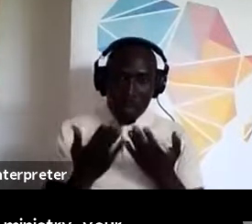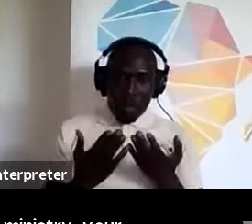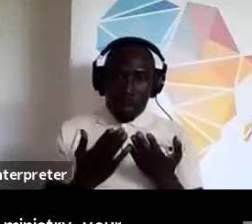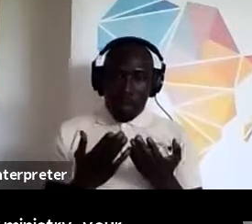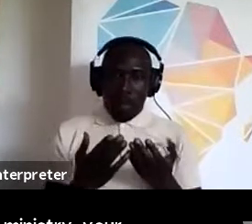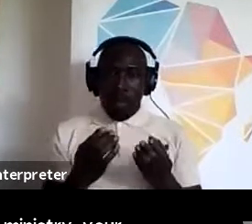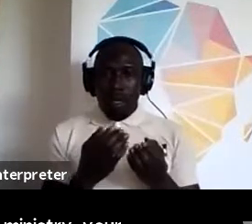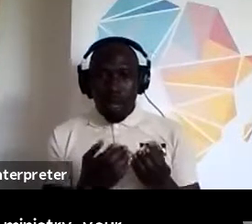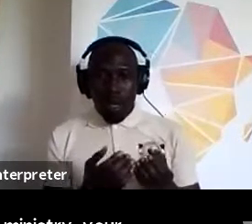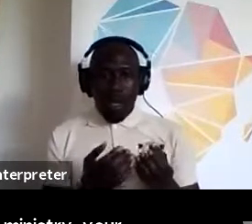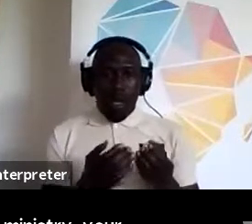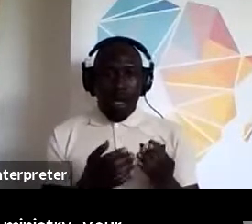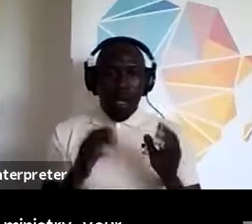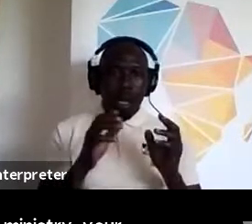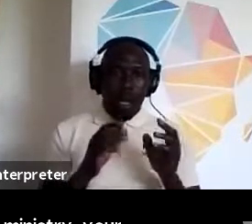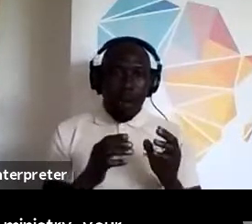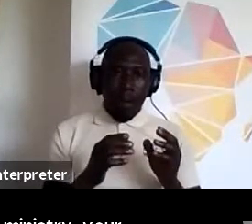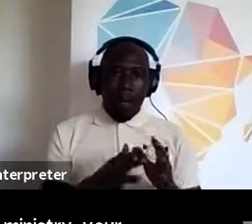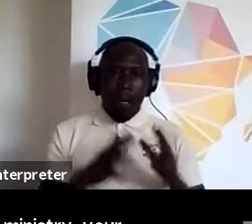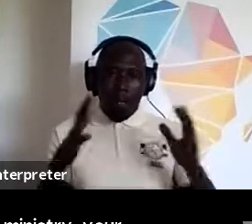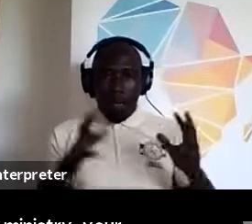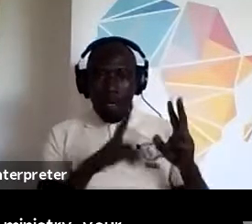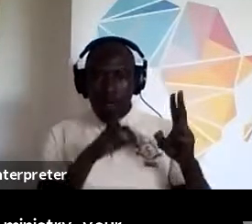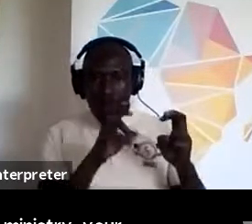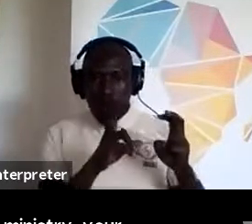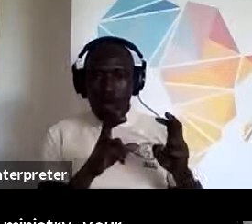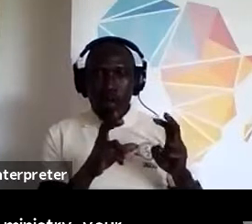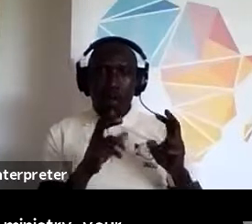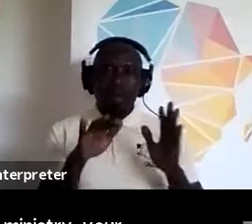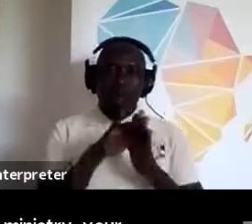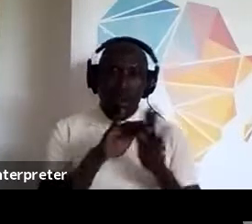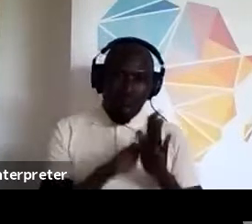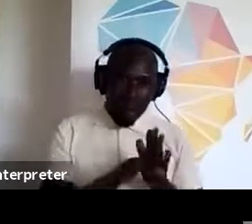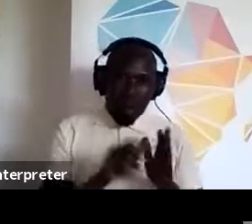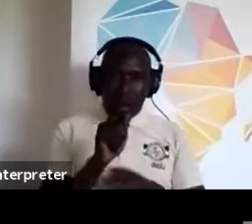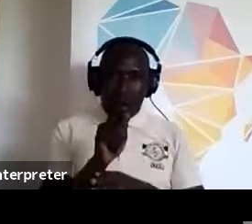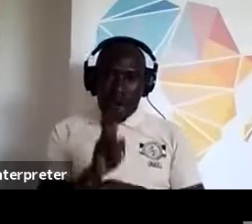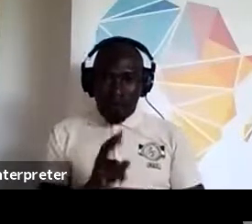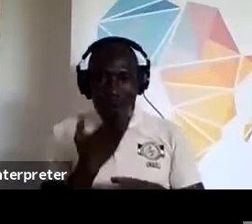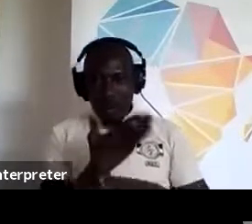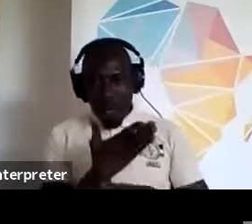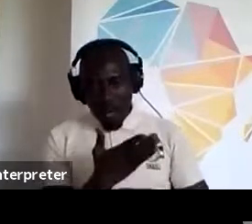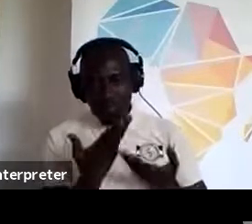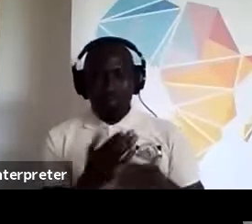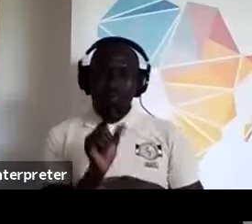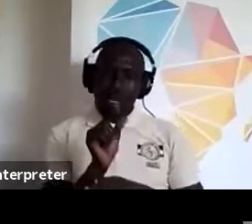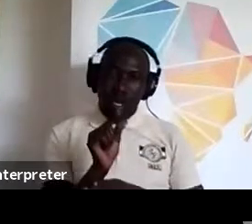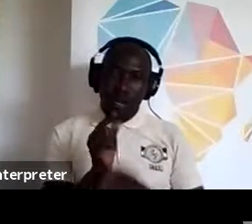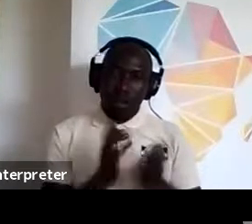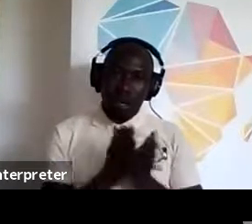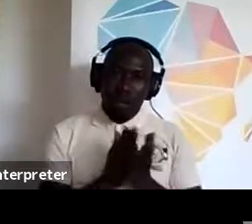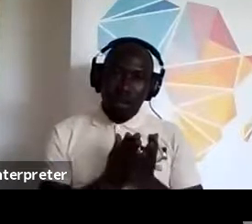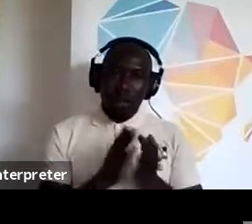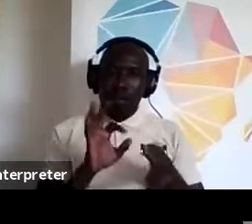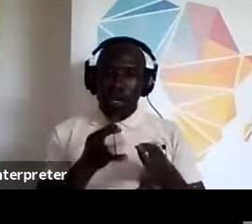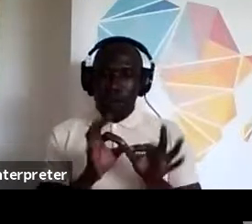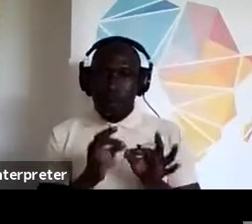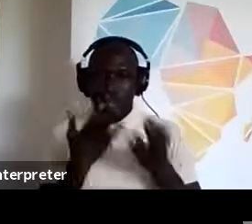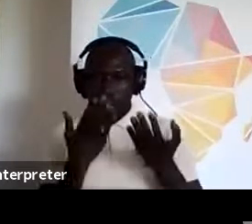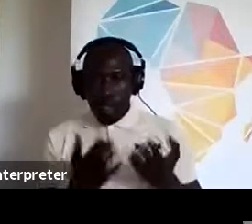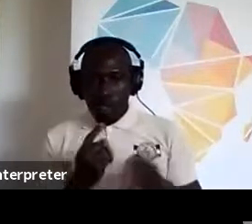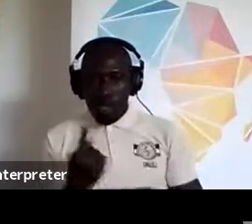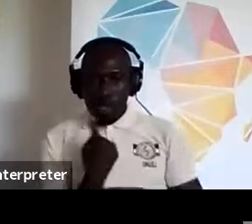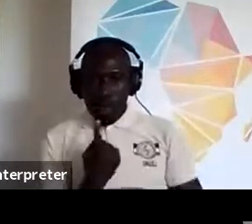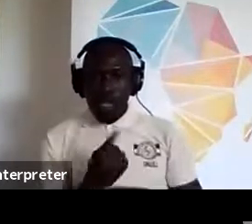programs on television, because I think they have limited, for TV stations, they have limited the service of sign language interpretation to only the